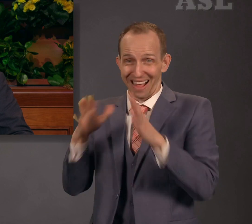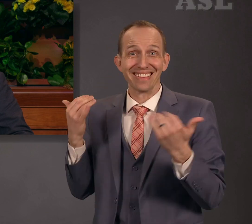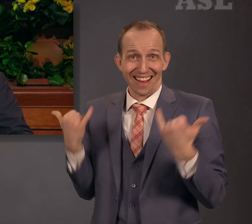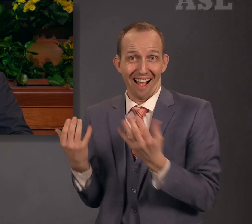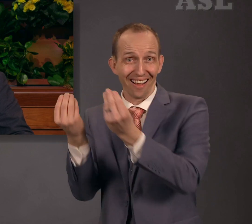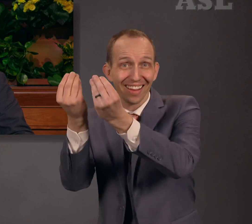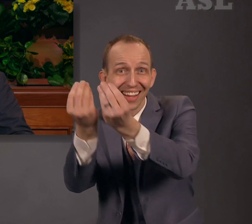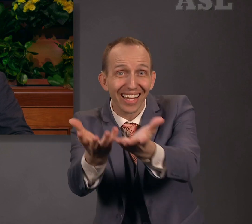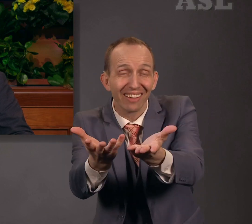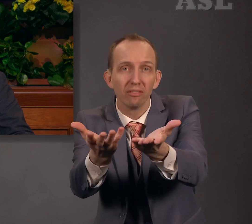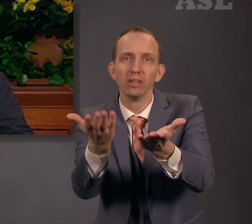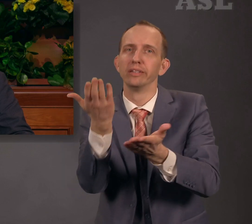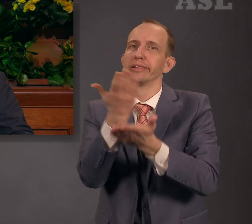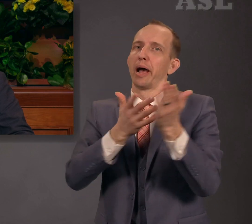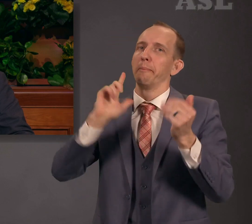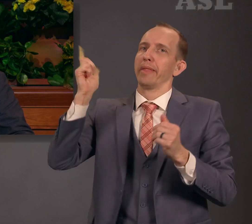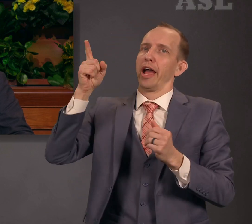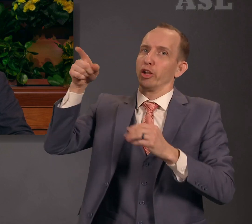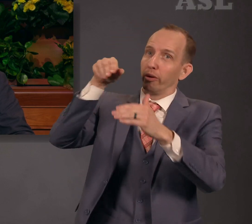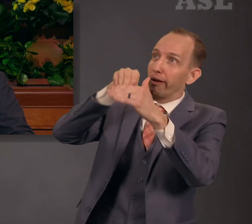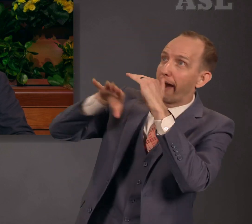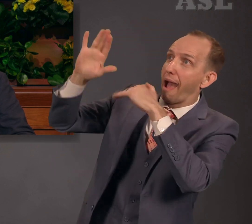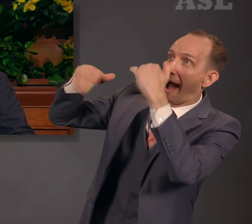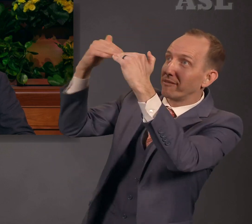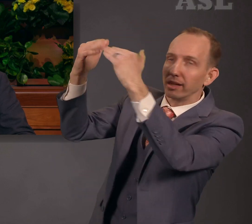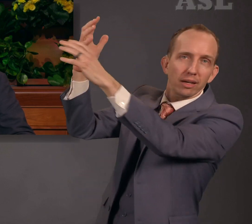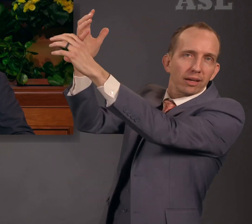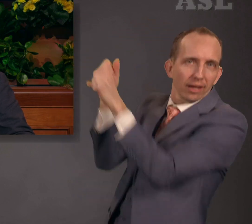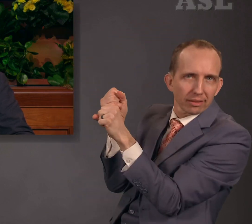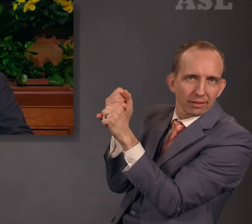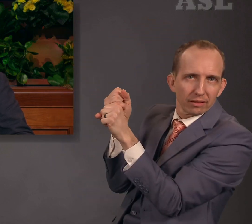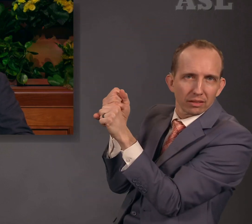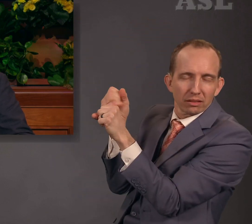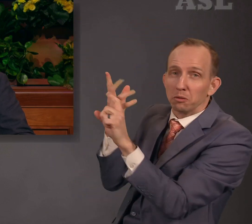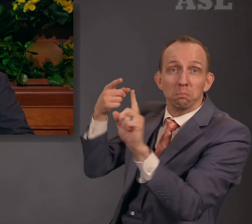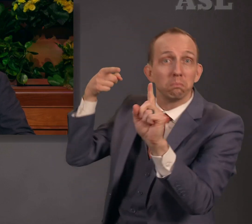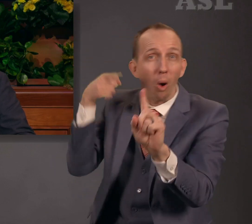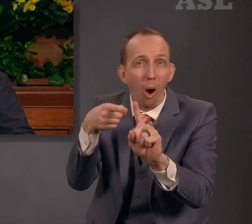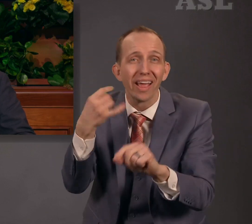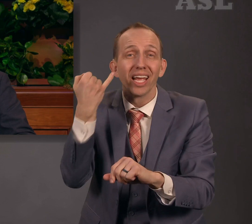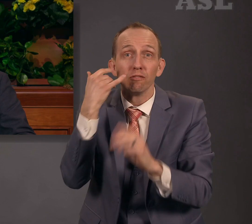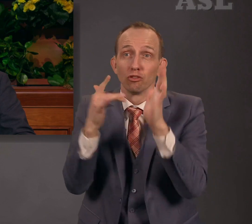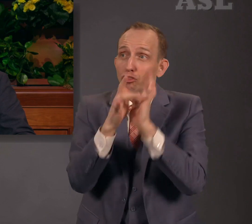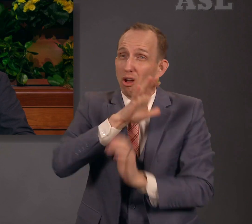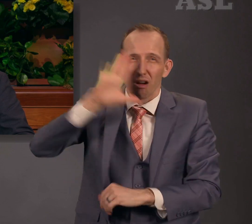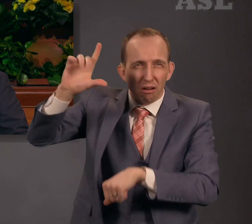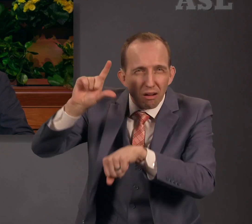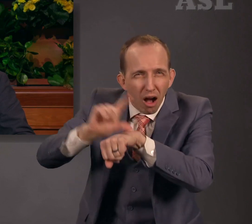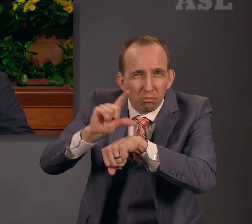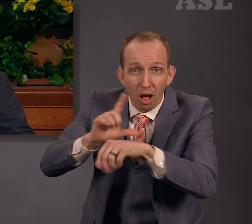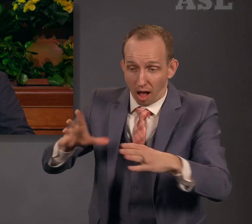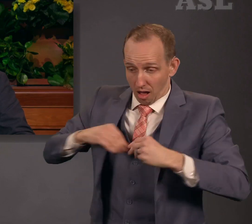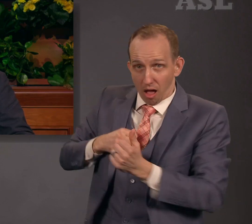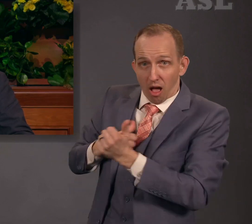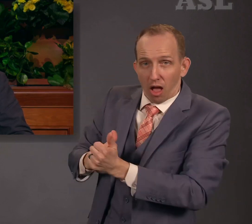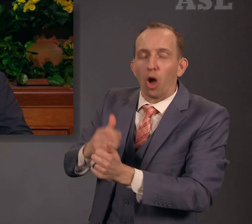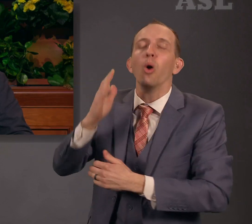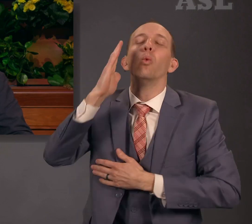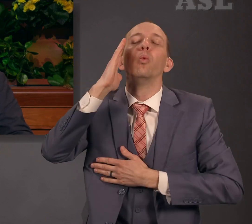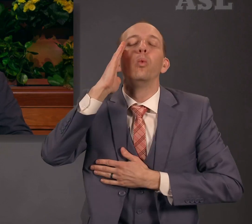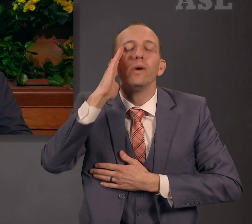and some don't come until heaven. But for those who embrace the gospel of Jesus Christ, they come. And